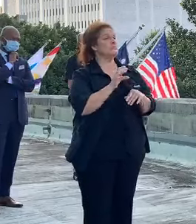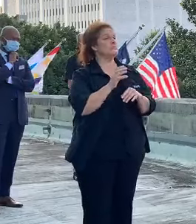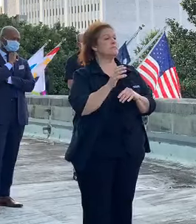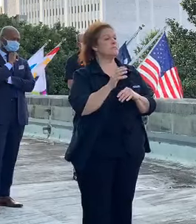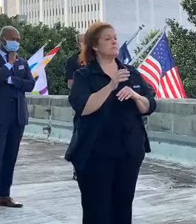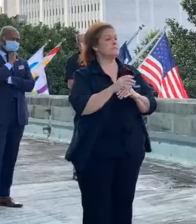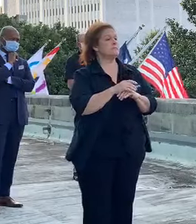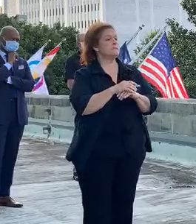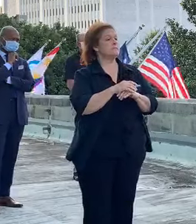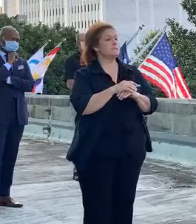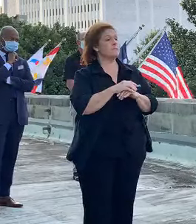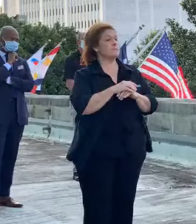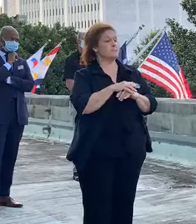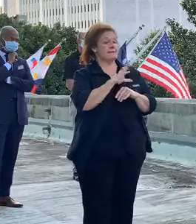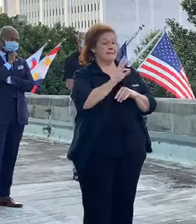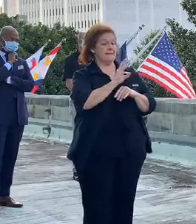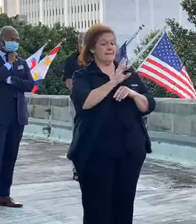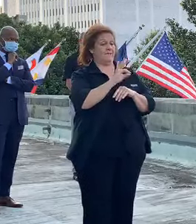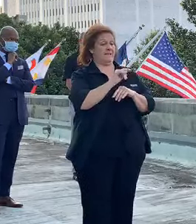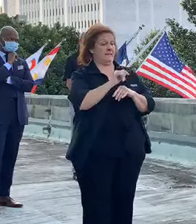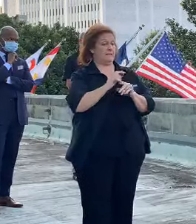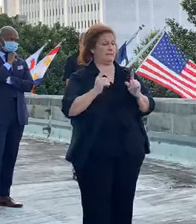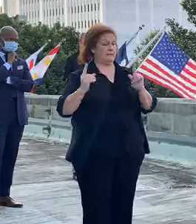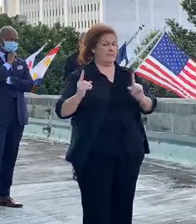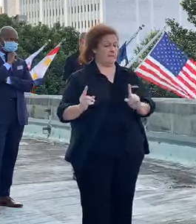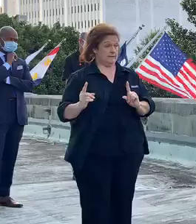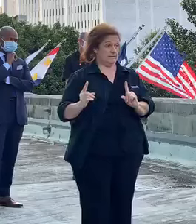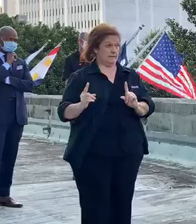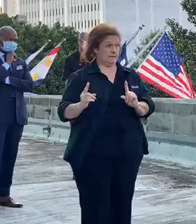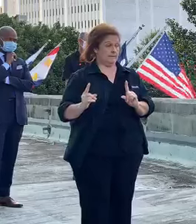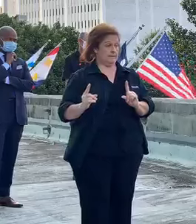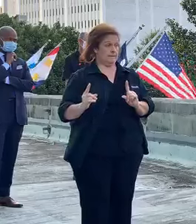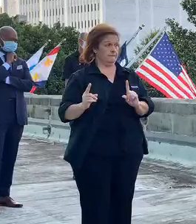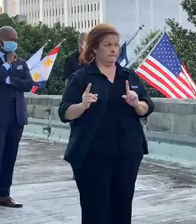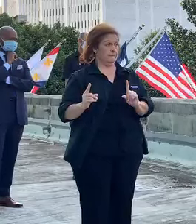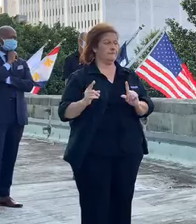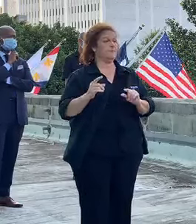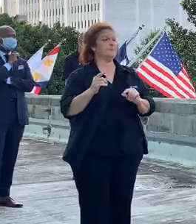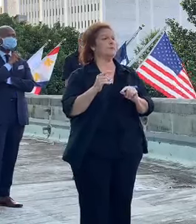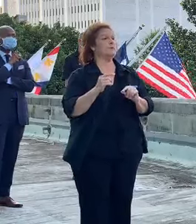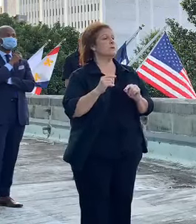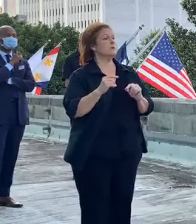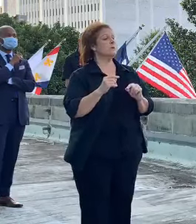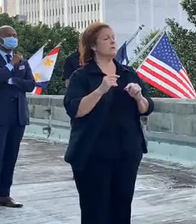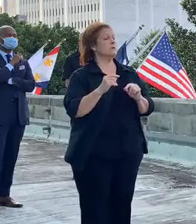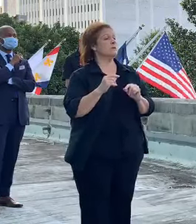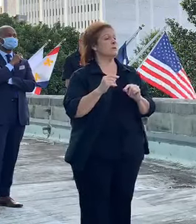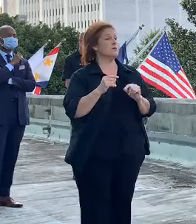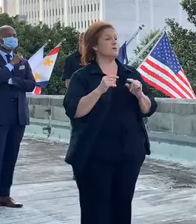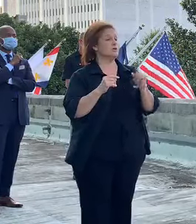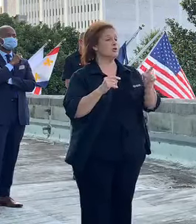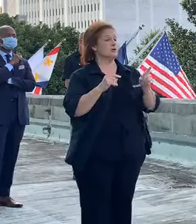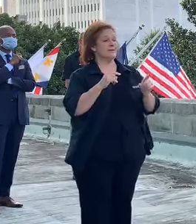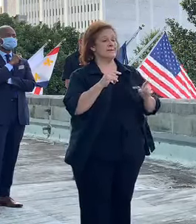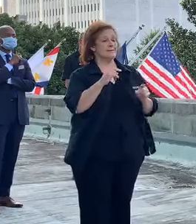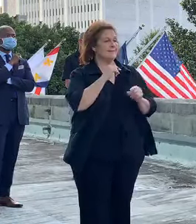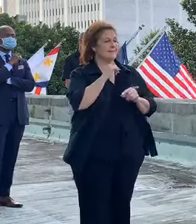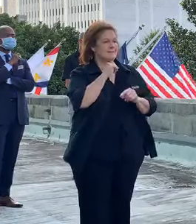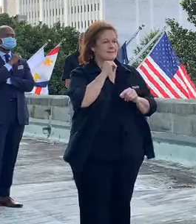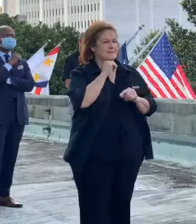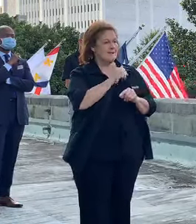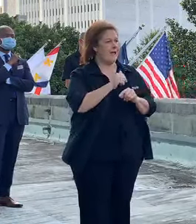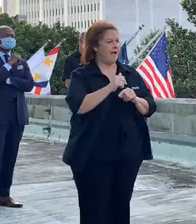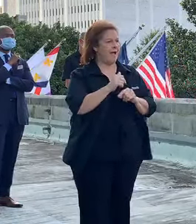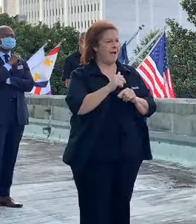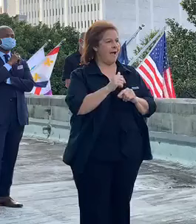the 6 feet apart is in place. You're not directly impacted